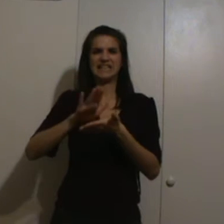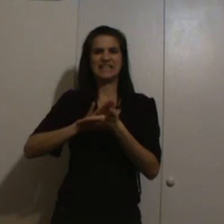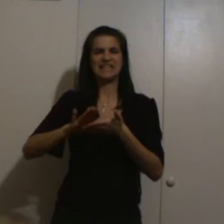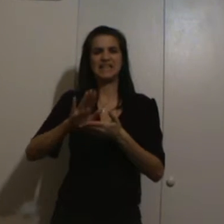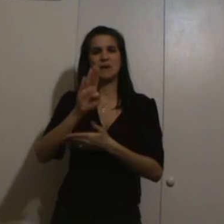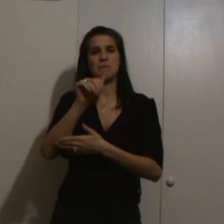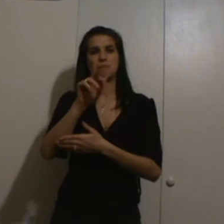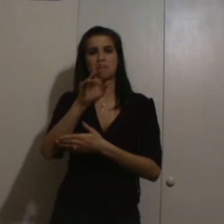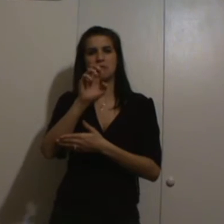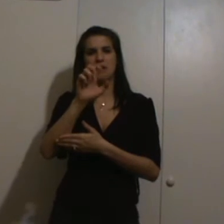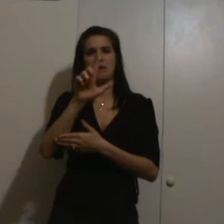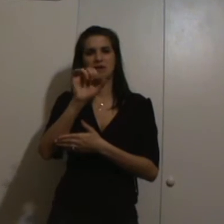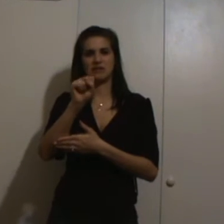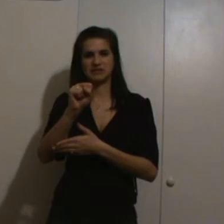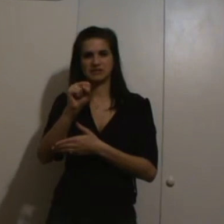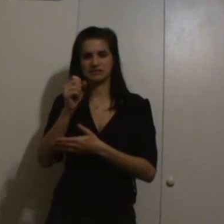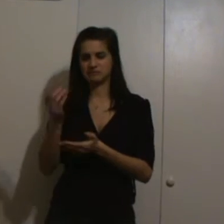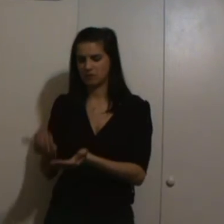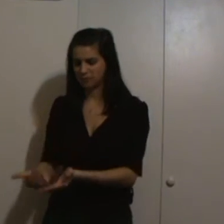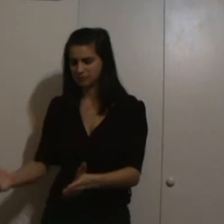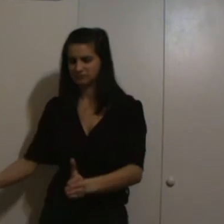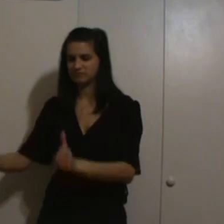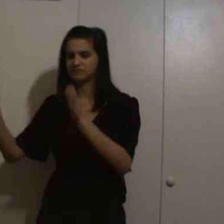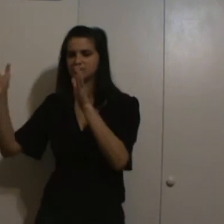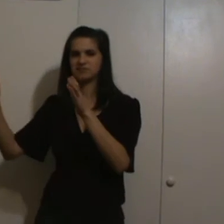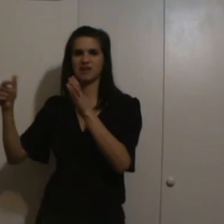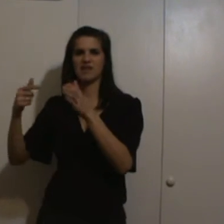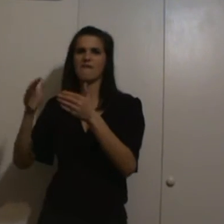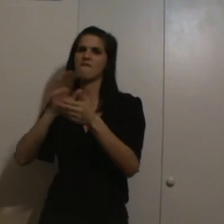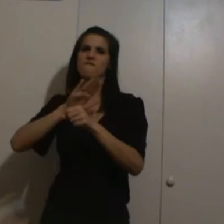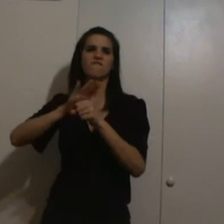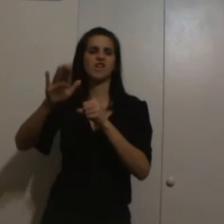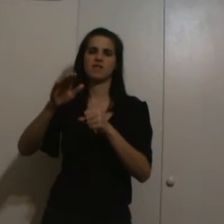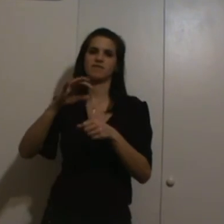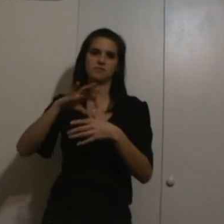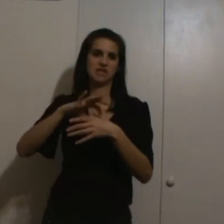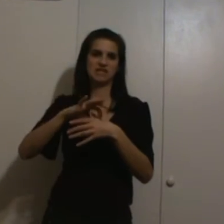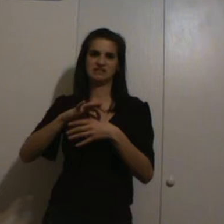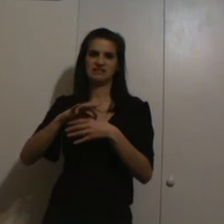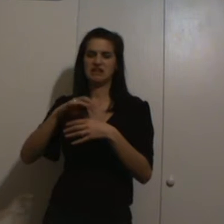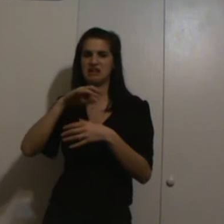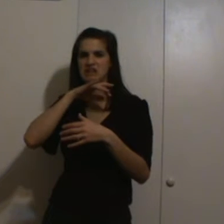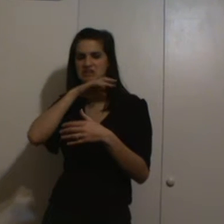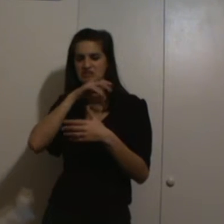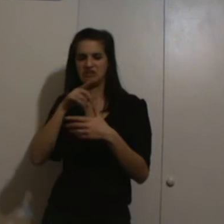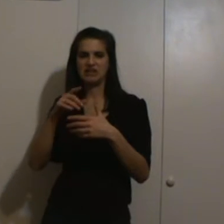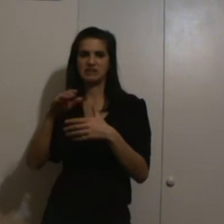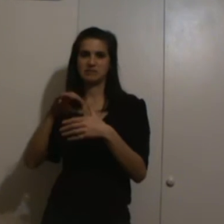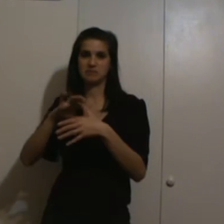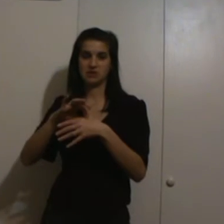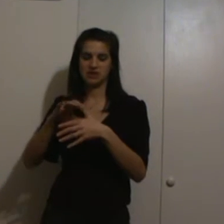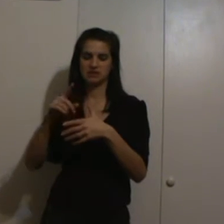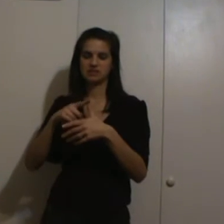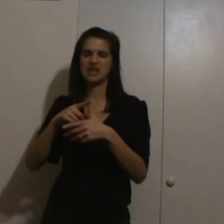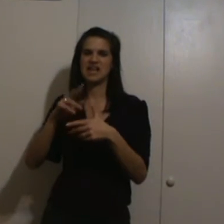stale water. And cartload after cartload of it would be taken up and dumped into